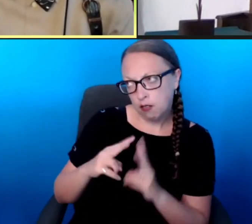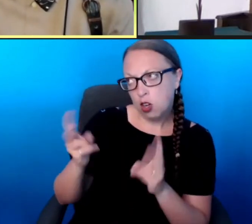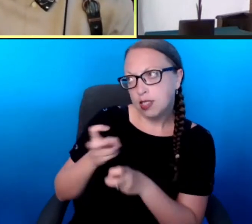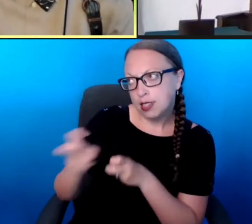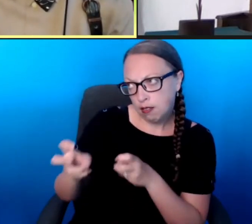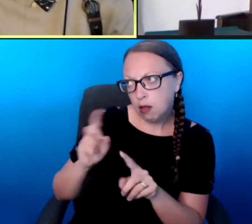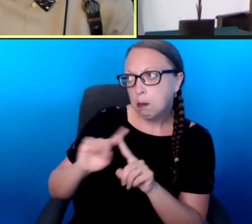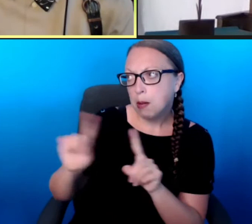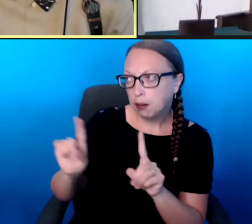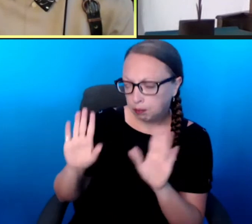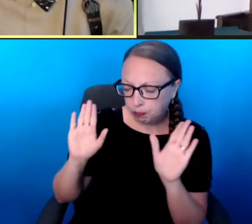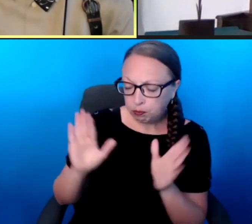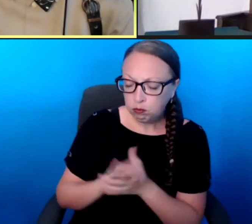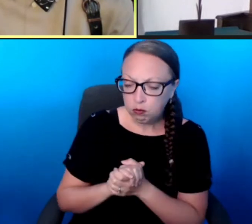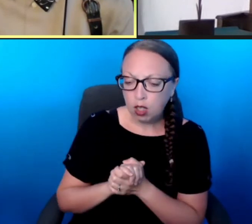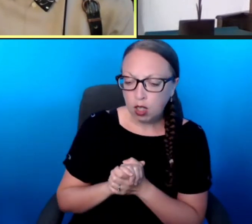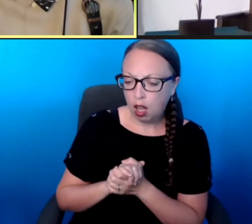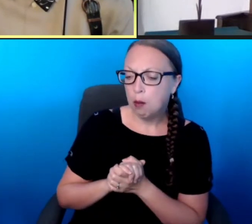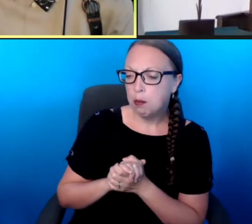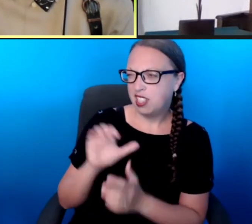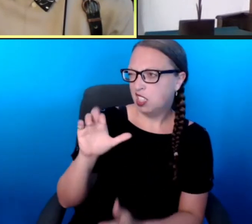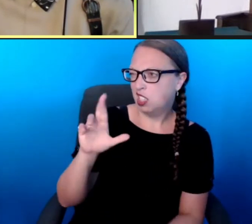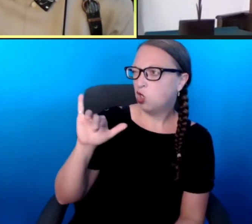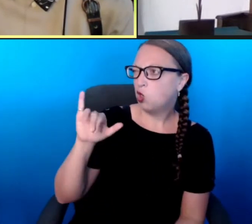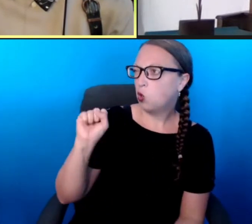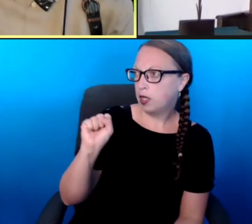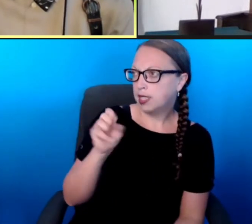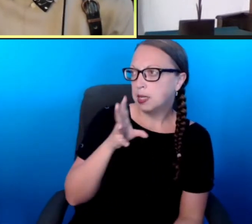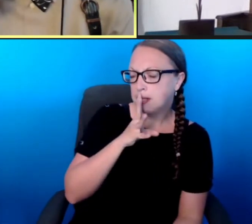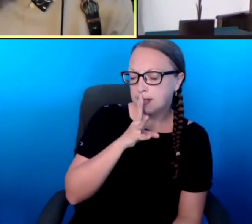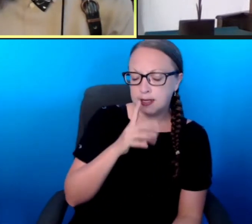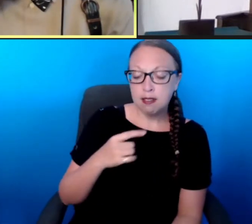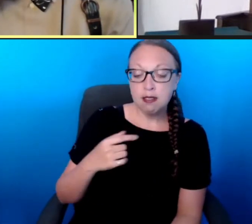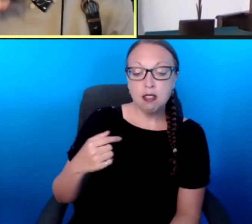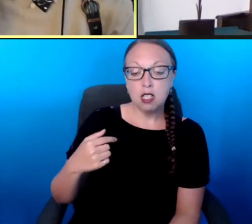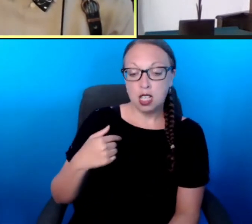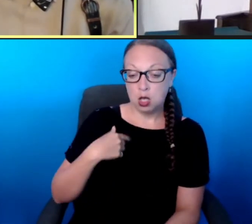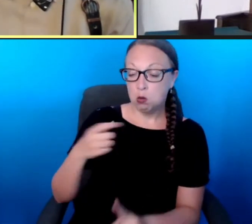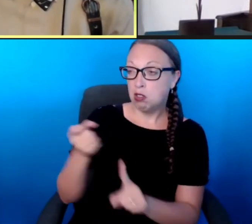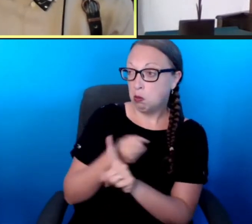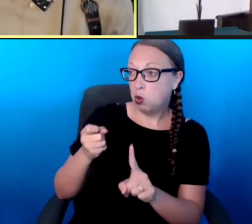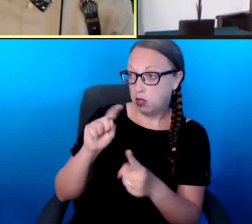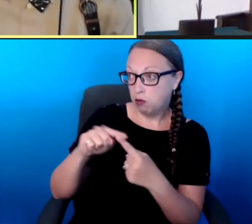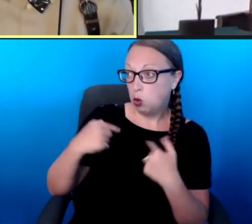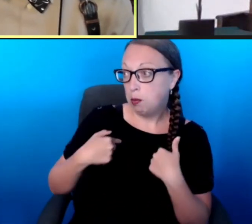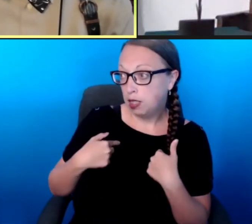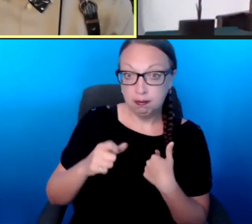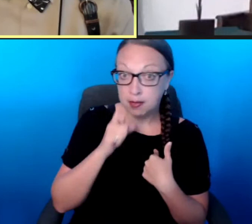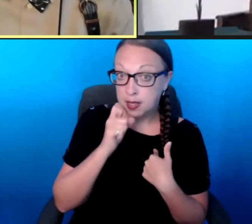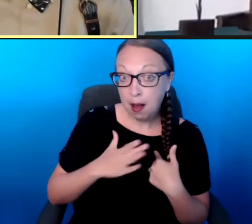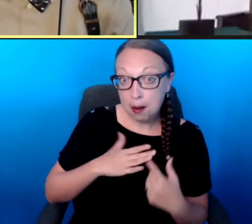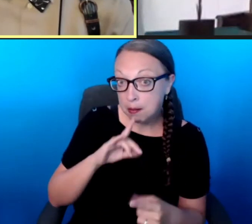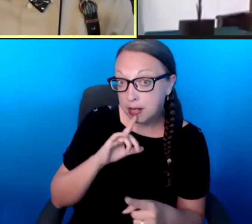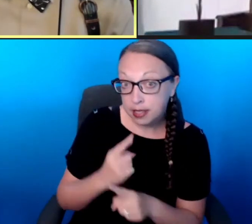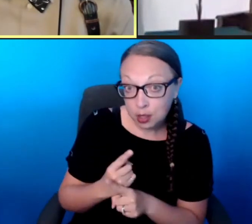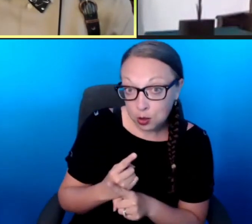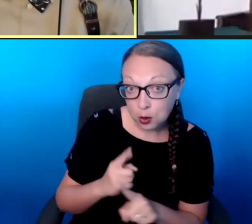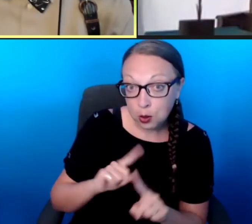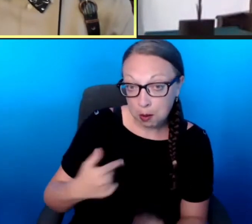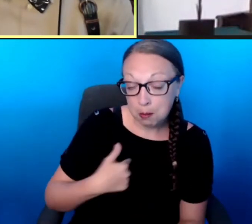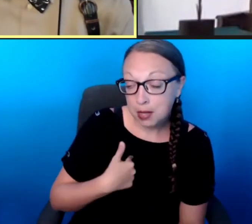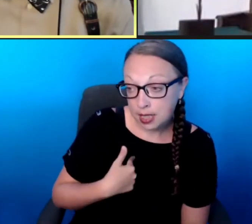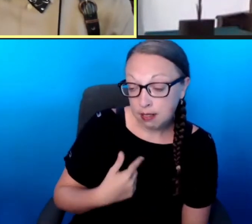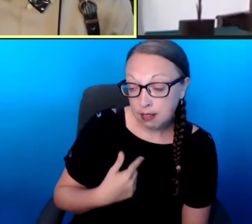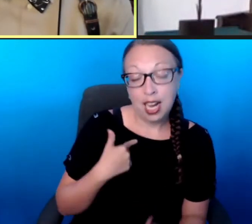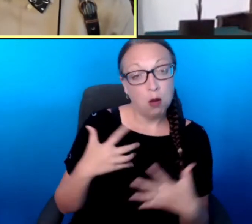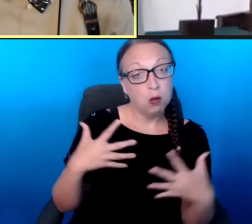but yes, he was physically abusive to me, not to my sister, and I was so afraid of